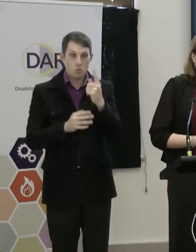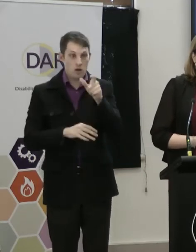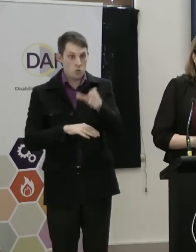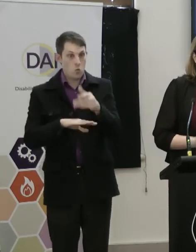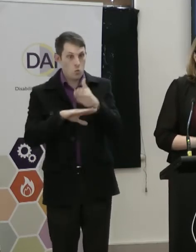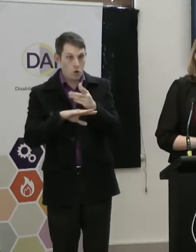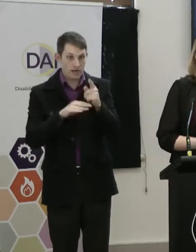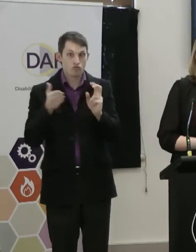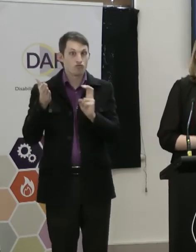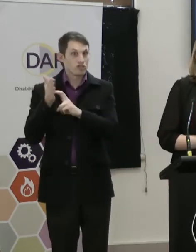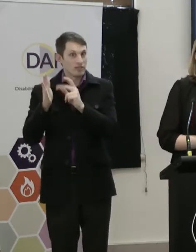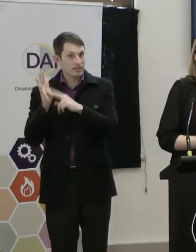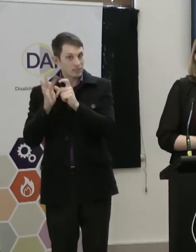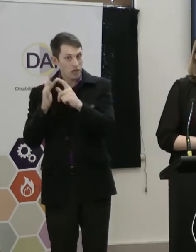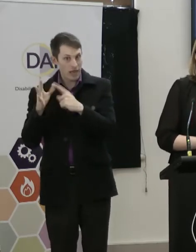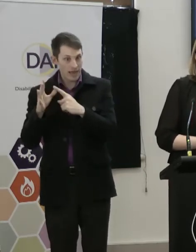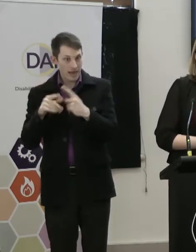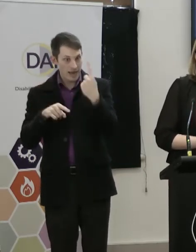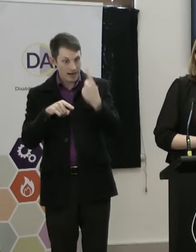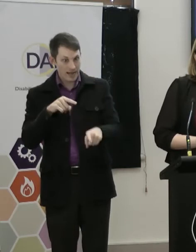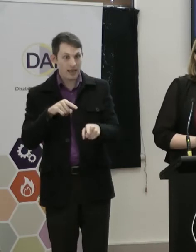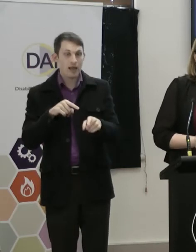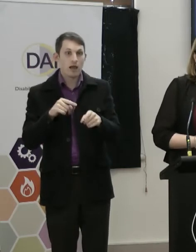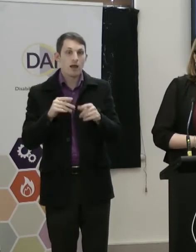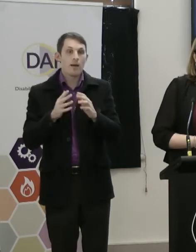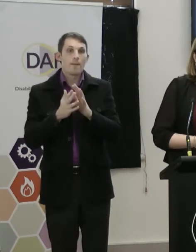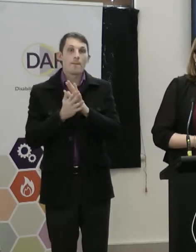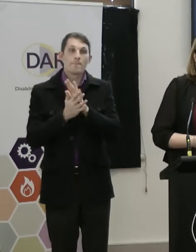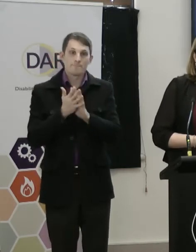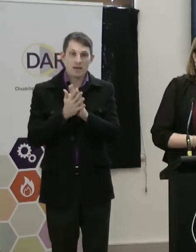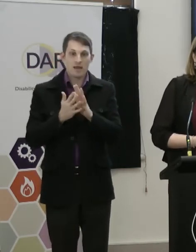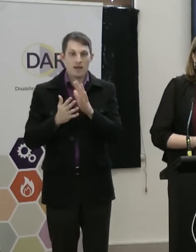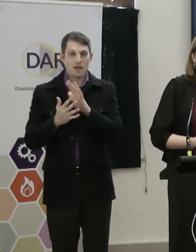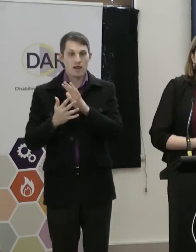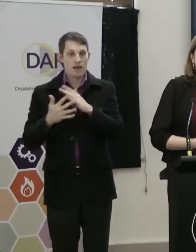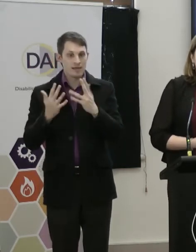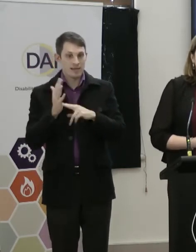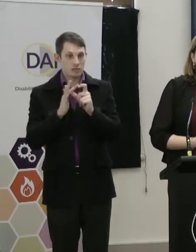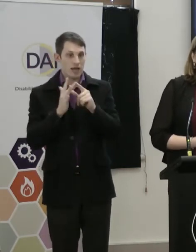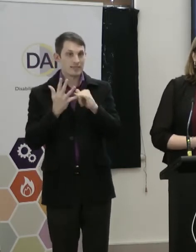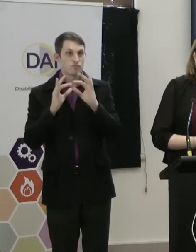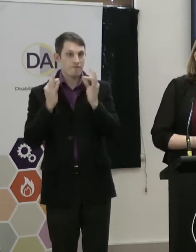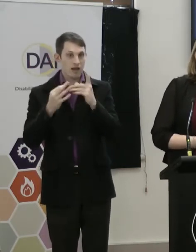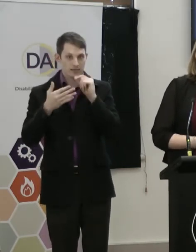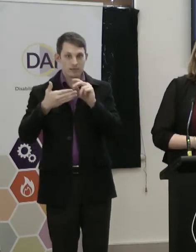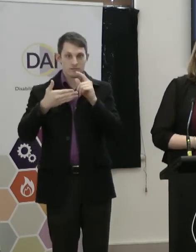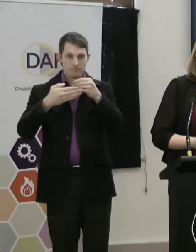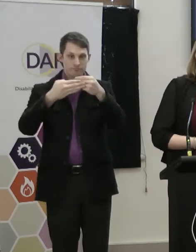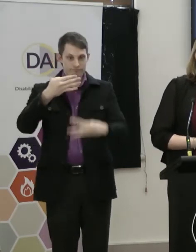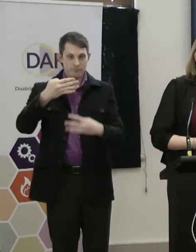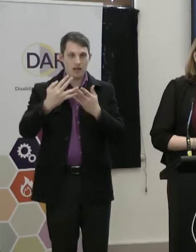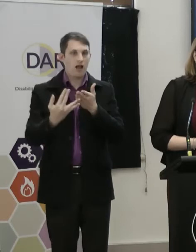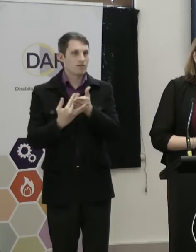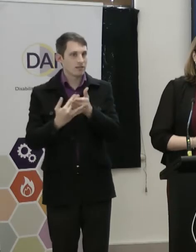and is in our database is accessible by all registered NDIS providers and by participants who